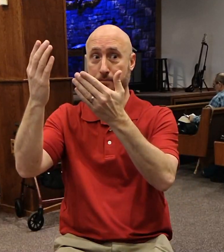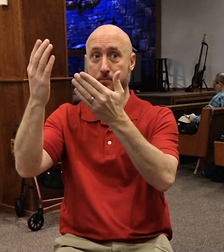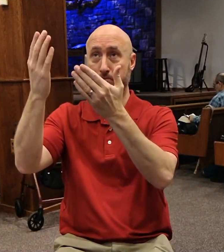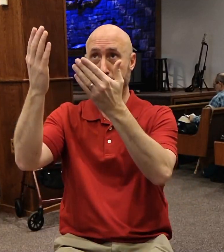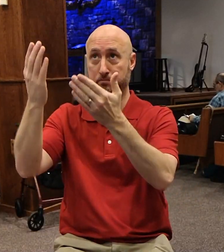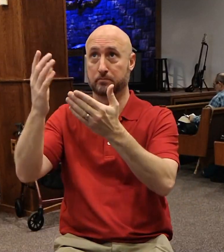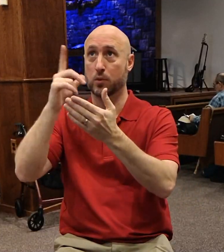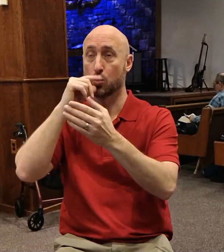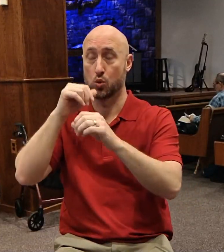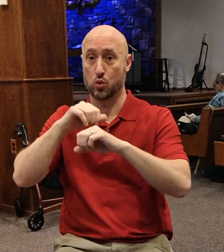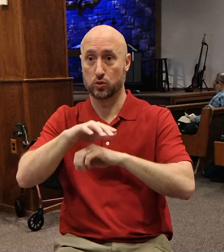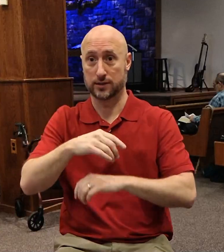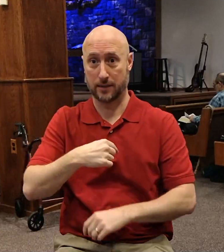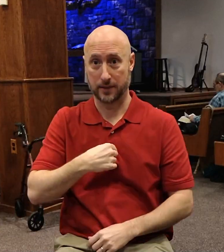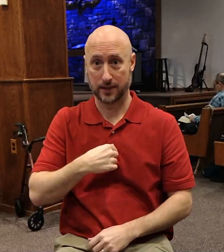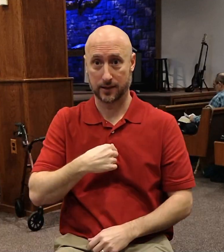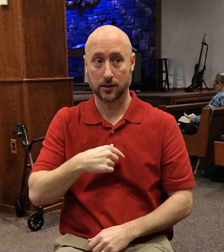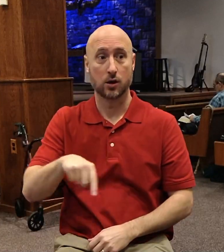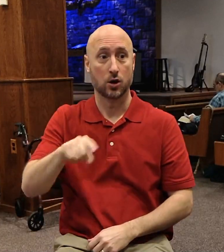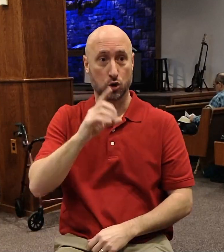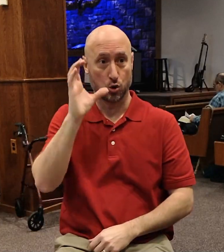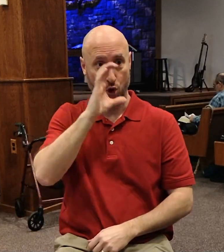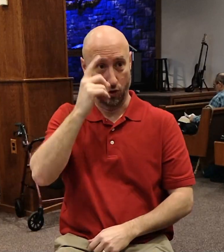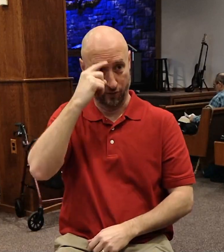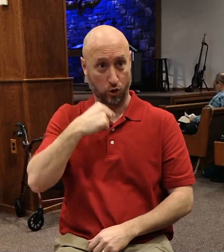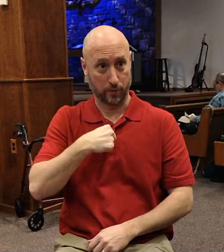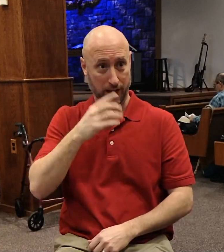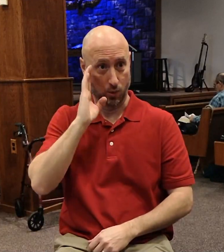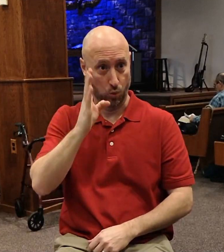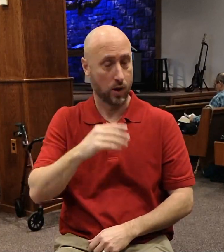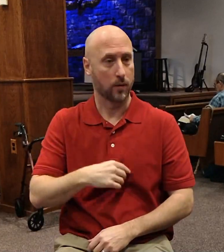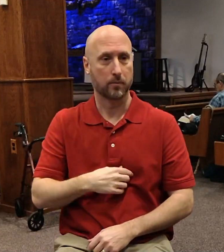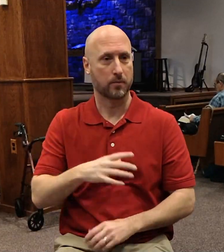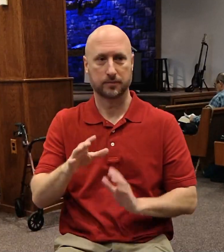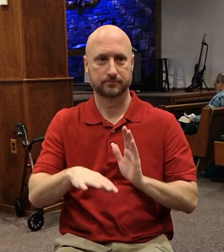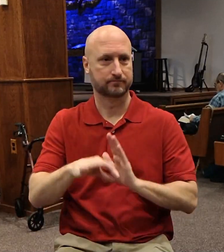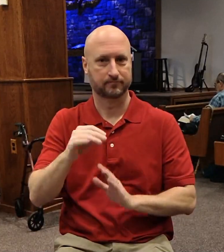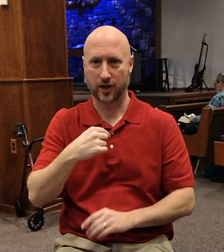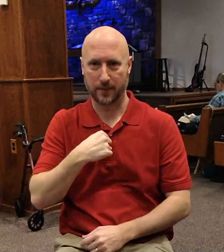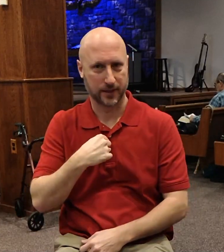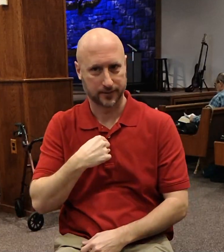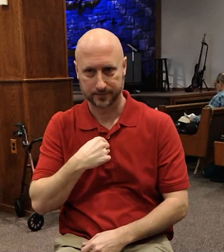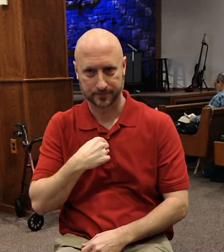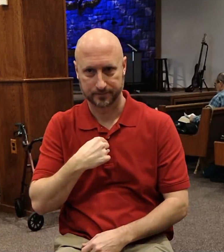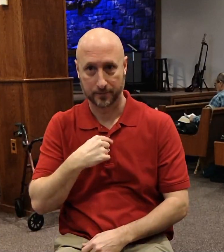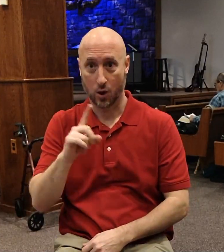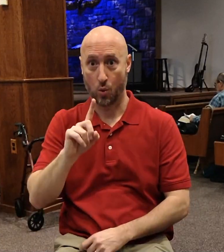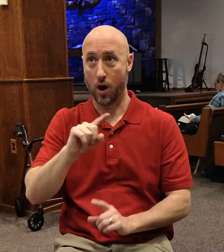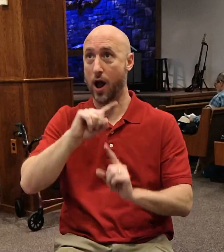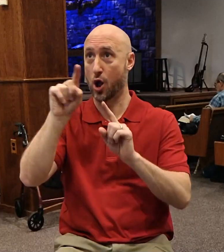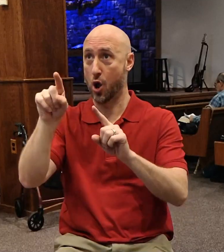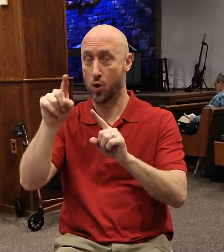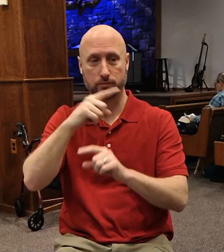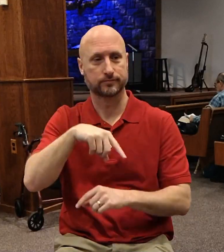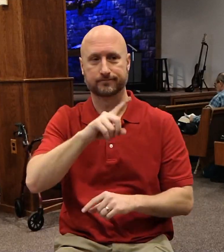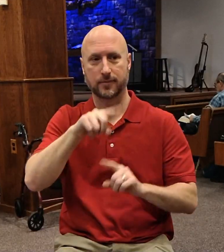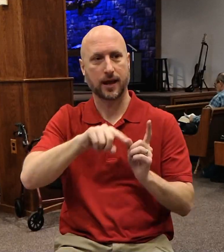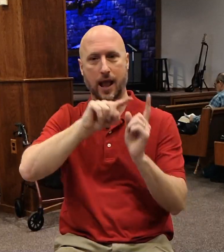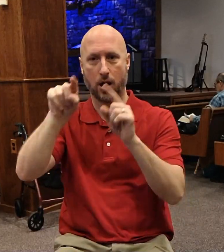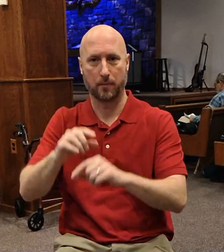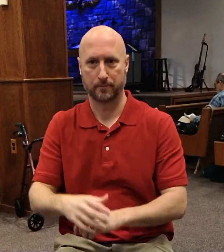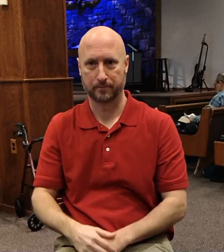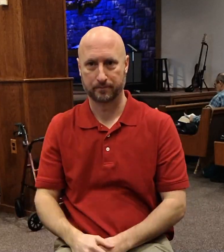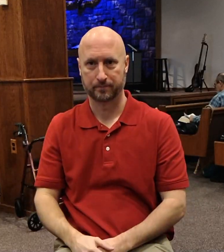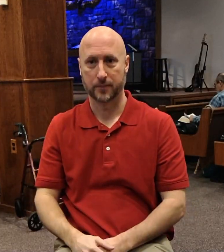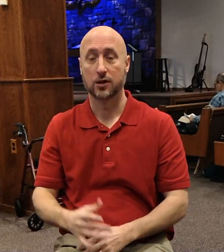You shall seek me and shall not find me. Where I am, you cannot come. Then said the Jews among themselves,